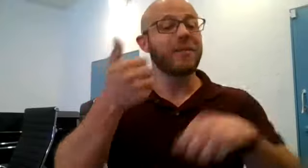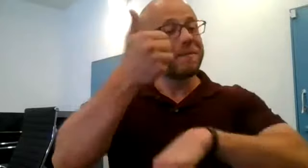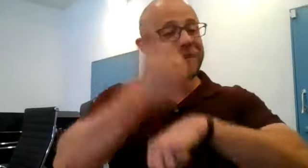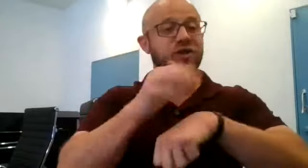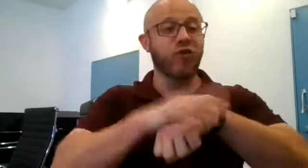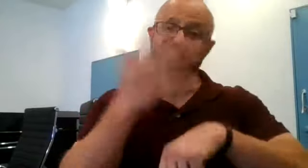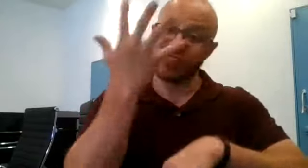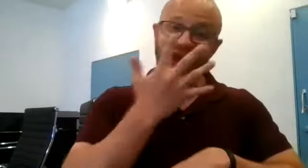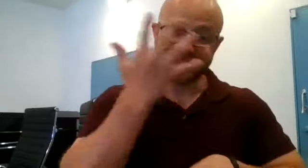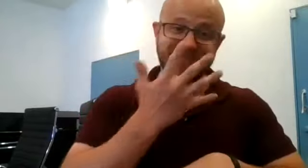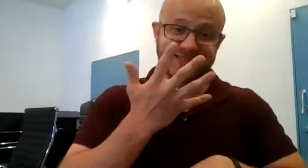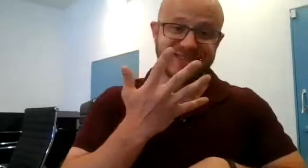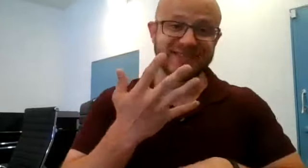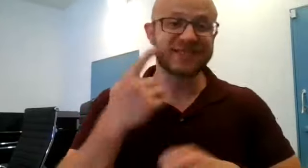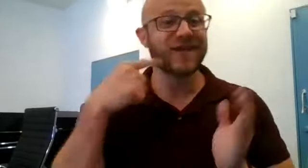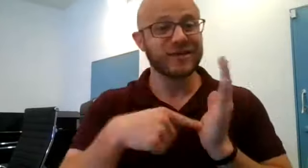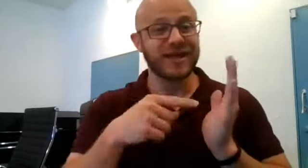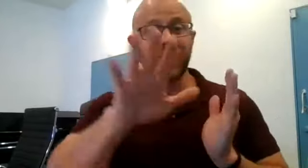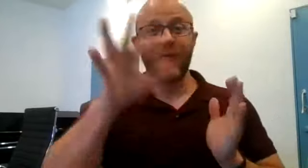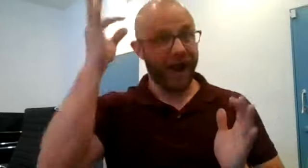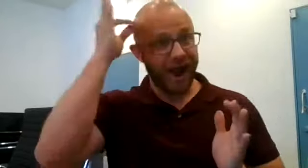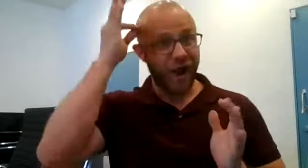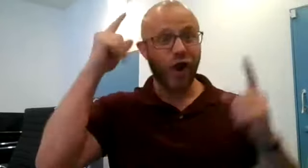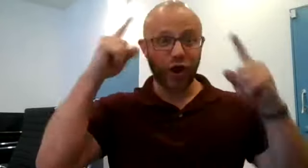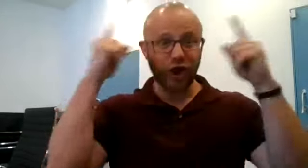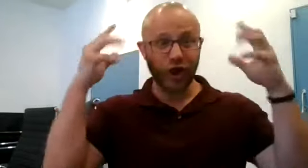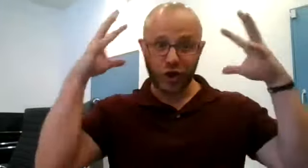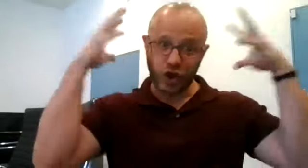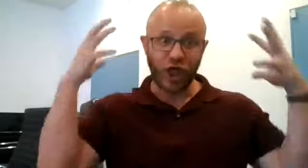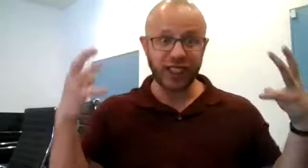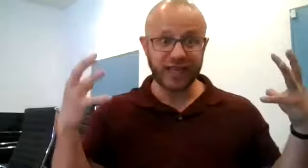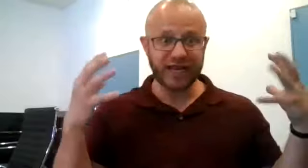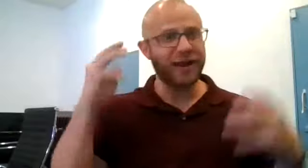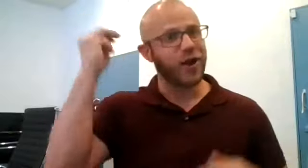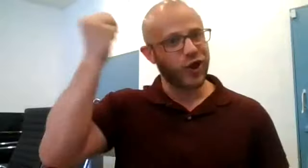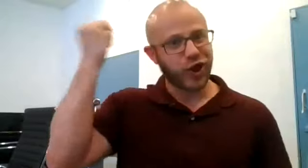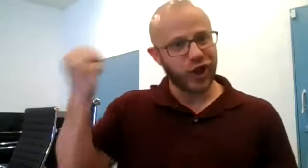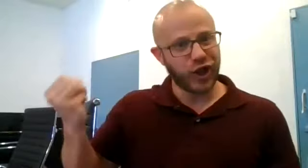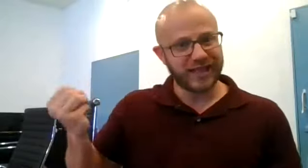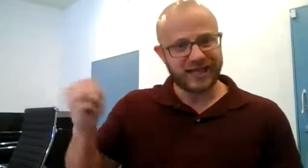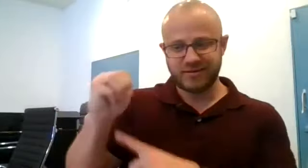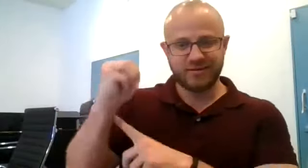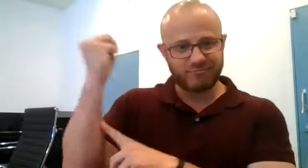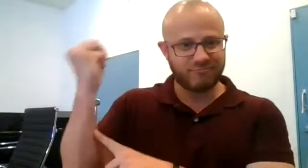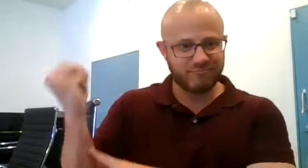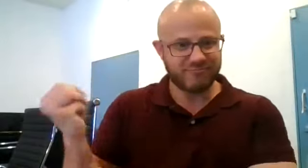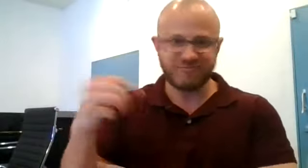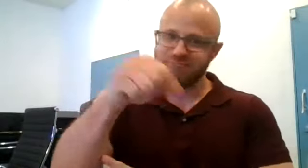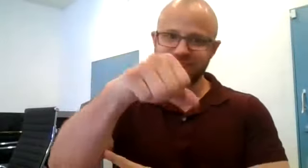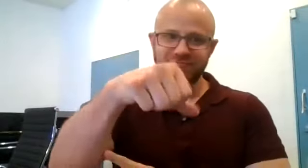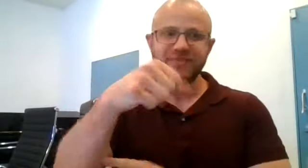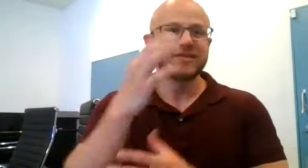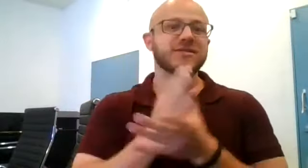Okay, so some name signs are based on your look. If you have curly hair, maybe they'll do M and